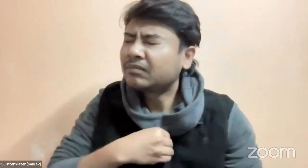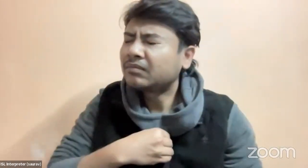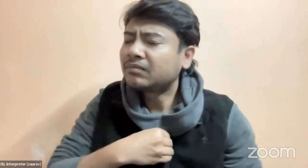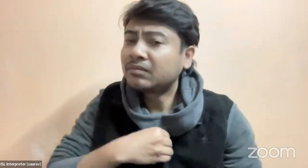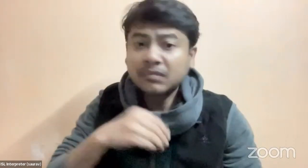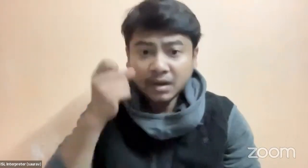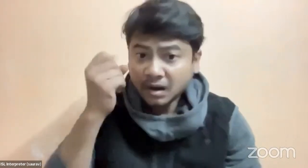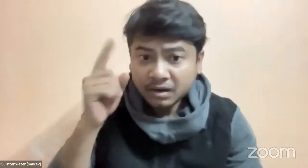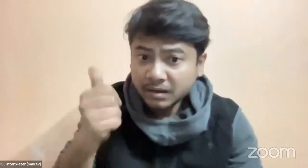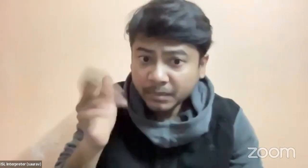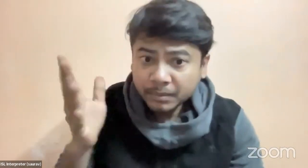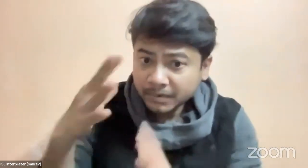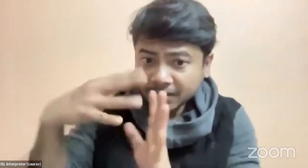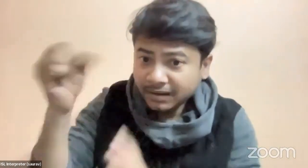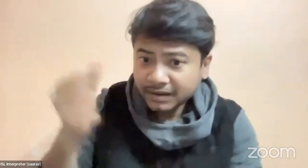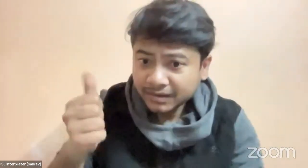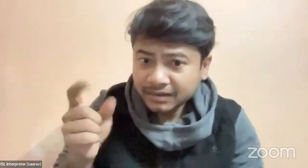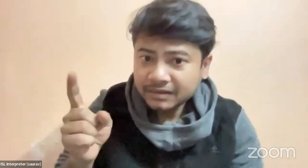understand me.